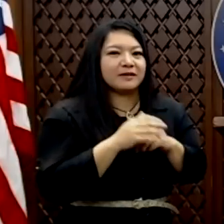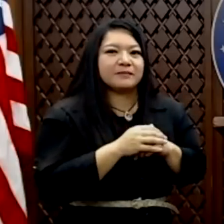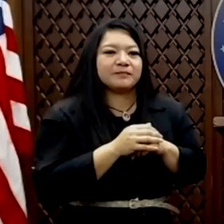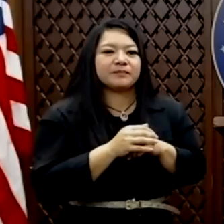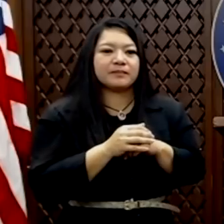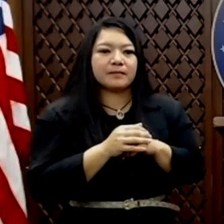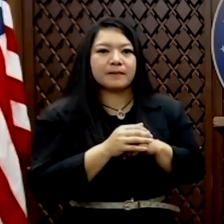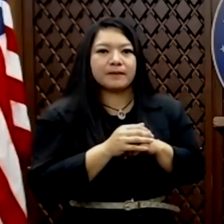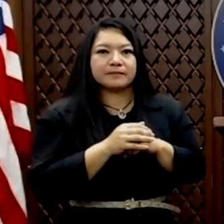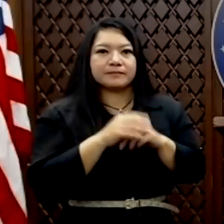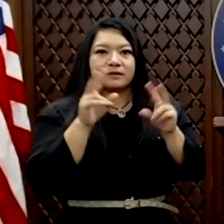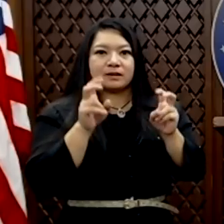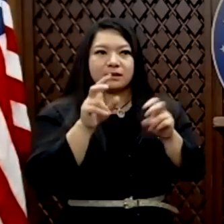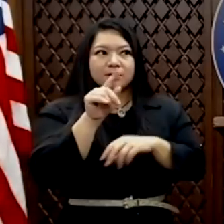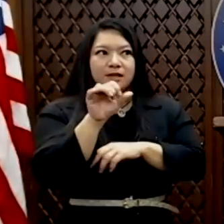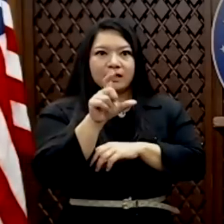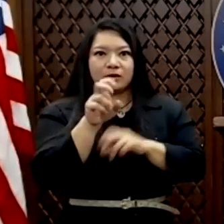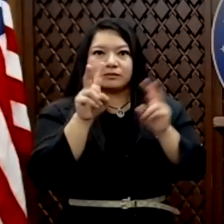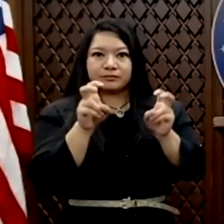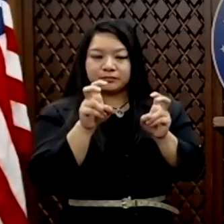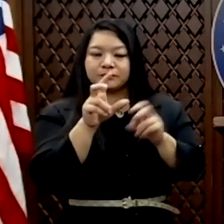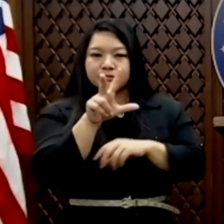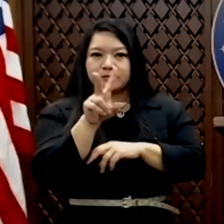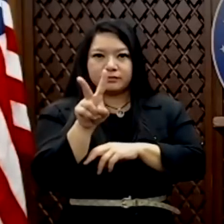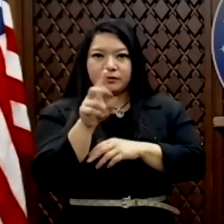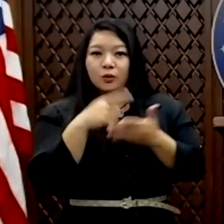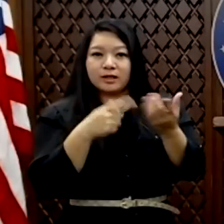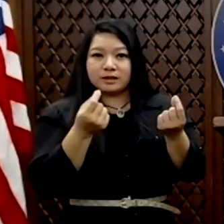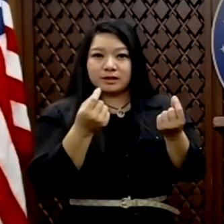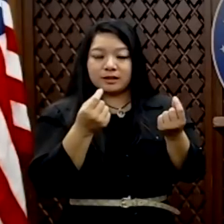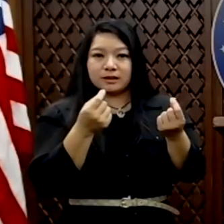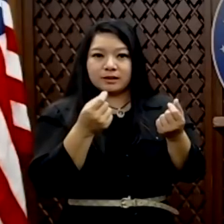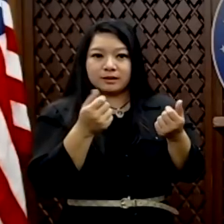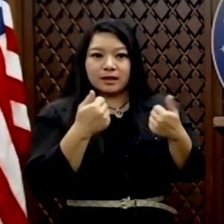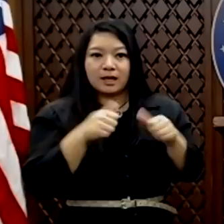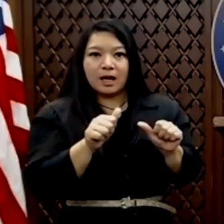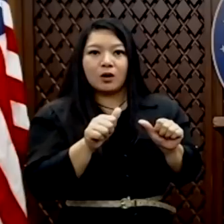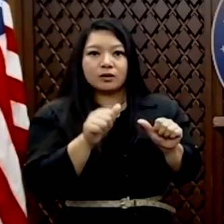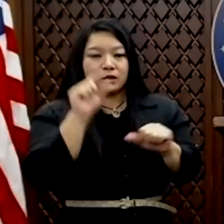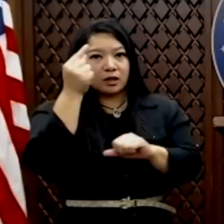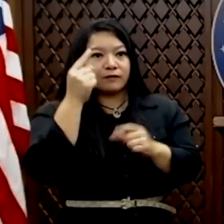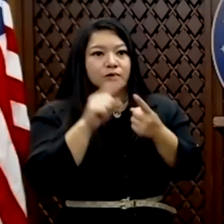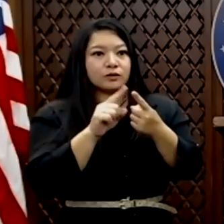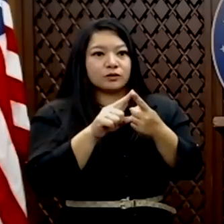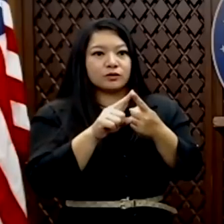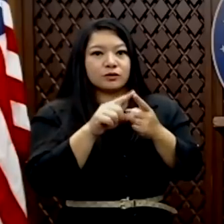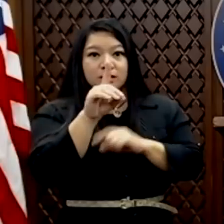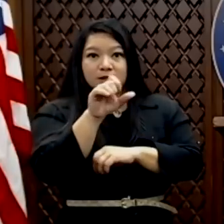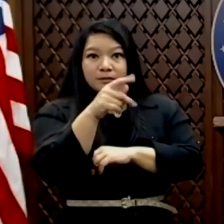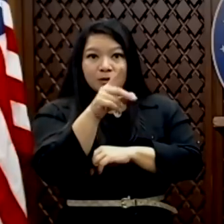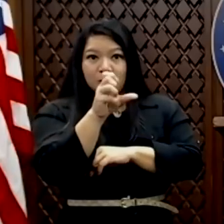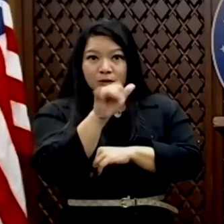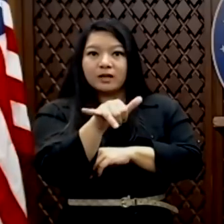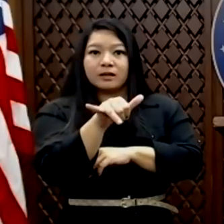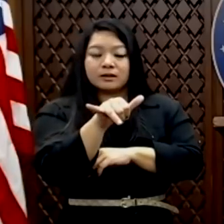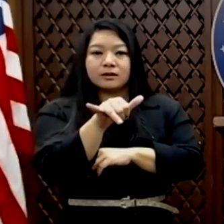So with Title 32, what that did is it allowed me to deploy